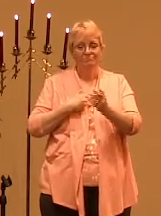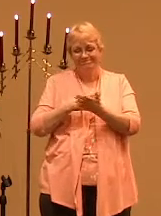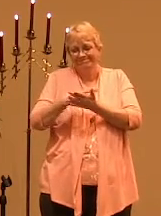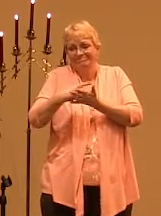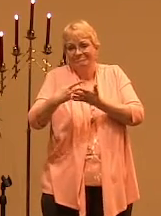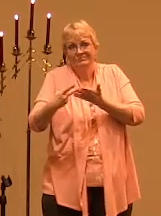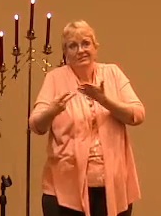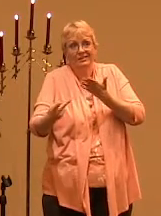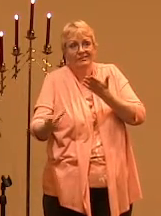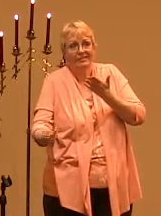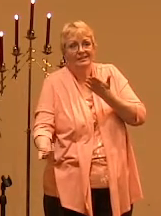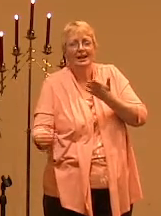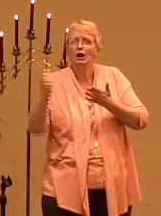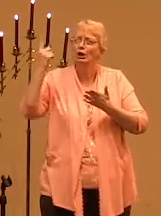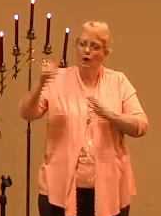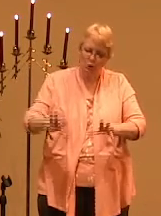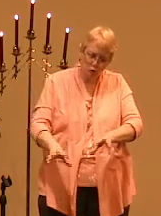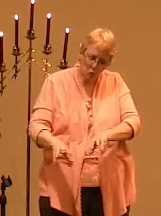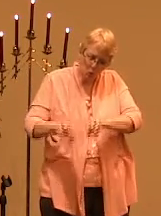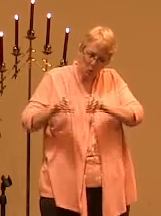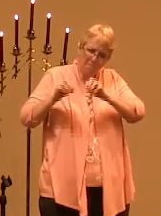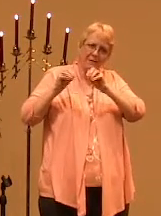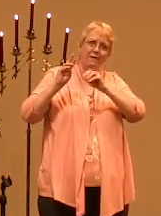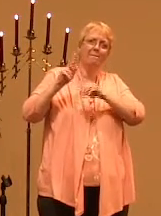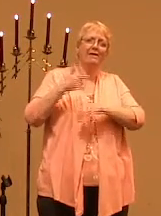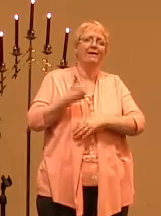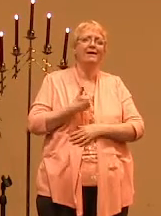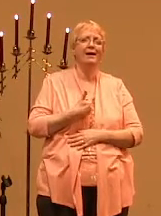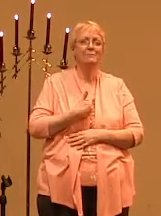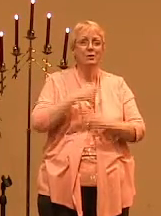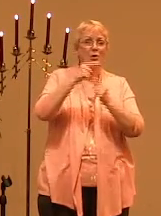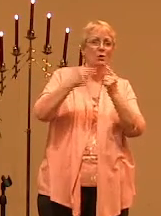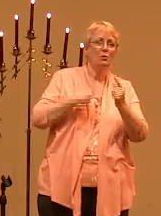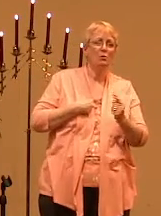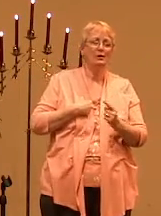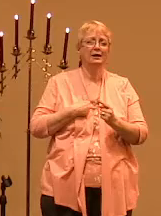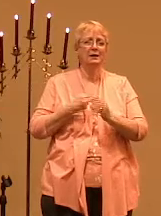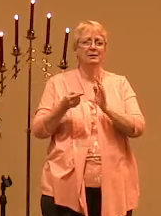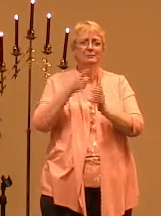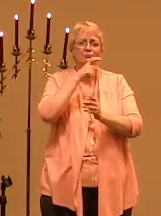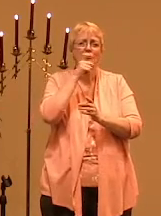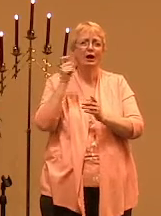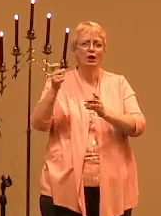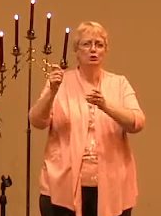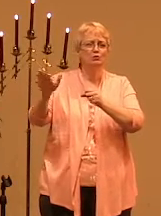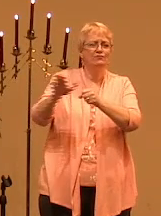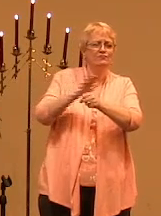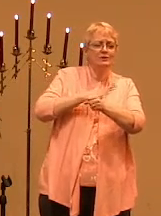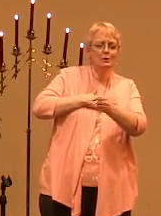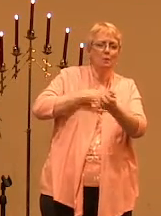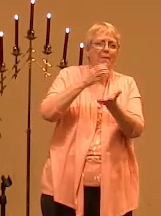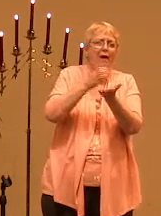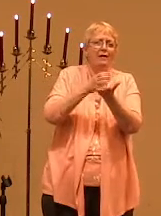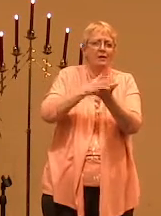all. When I fall down, you pick me up. When I am dry, you